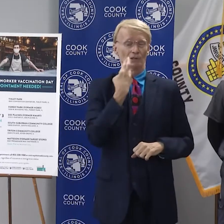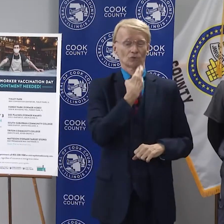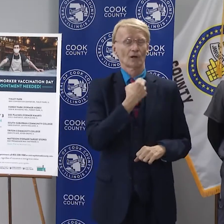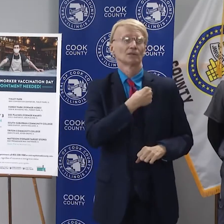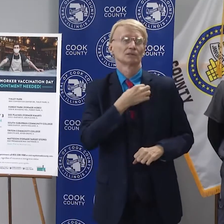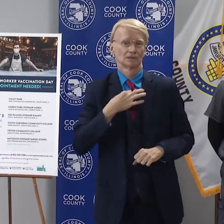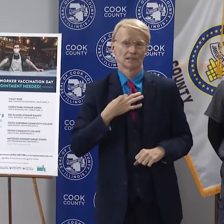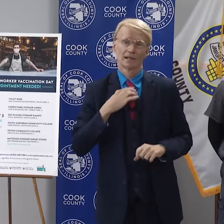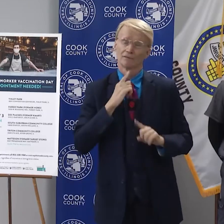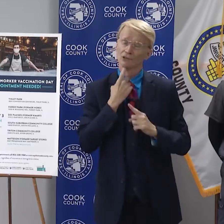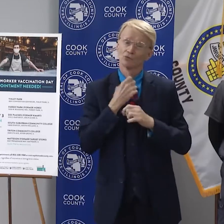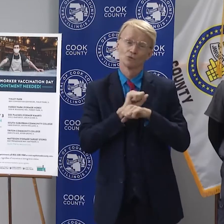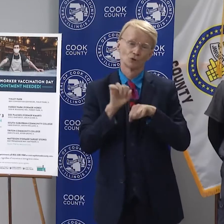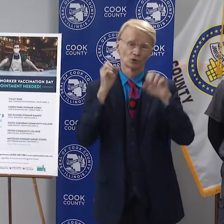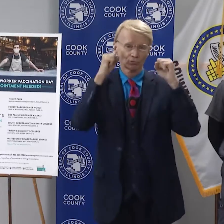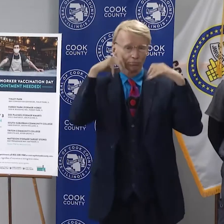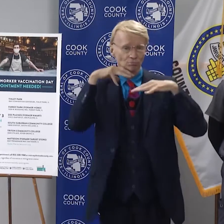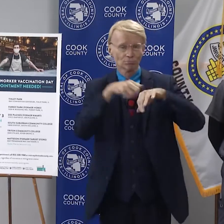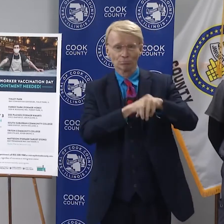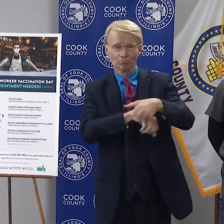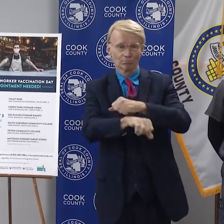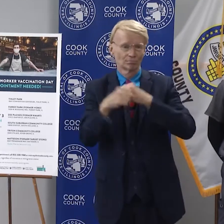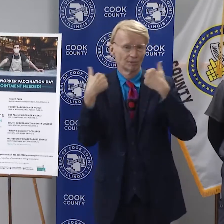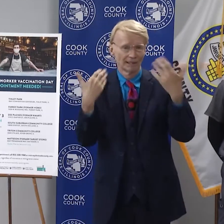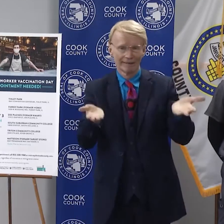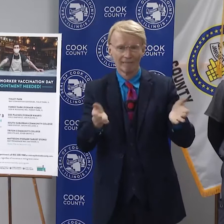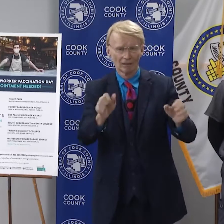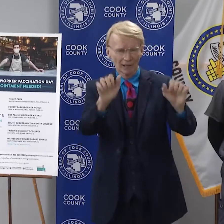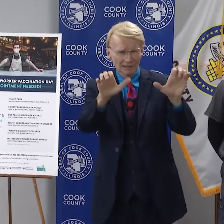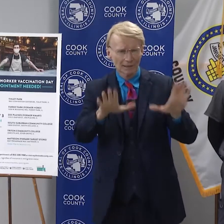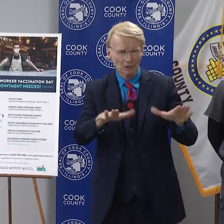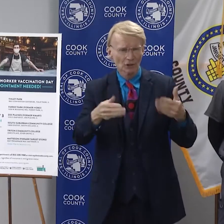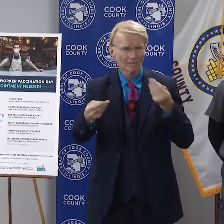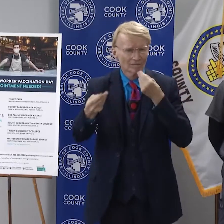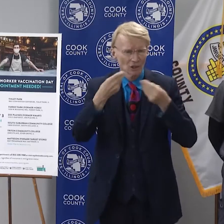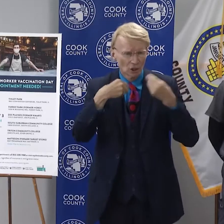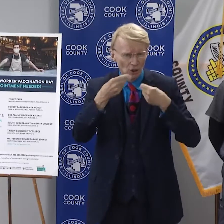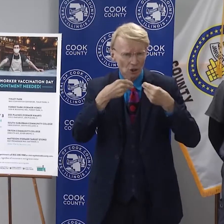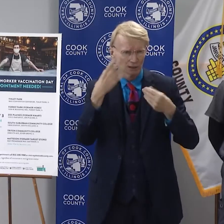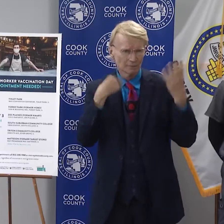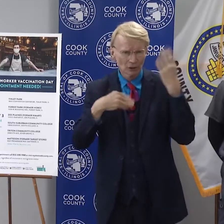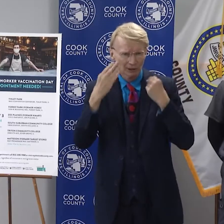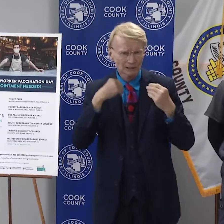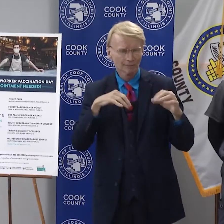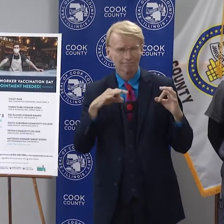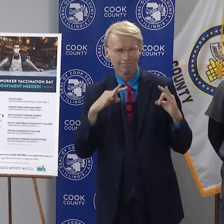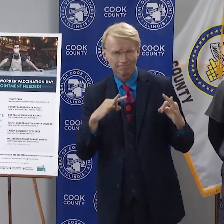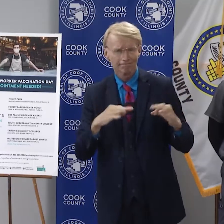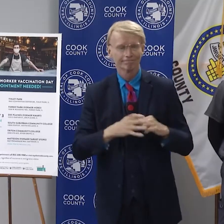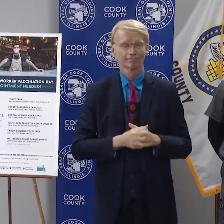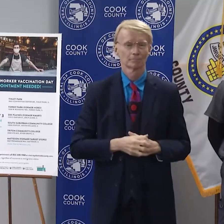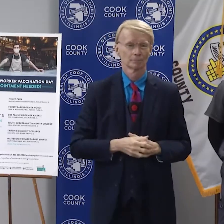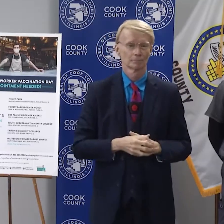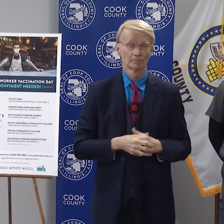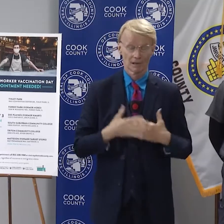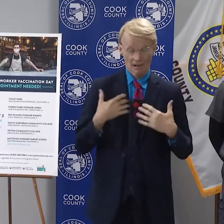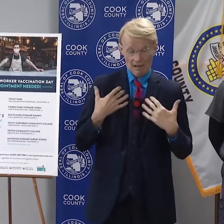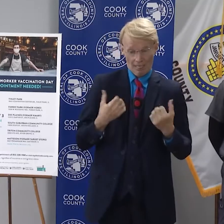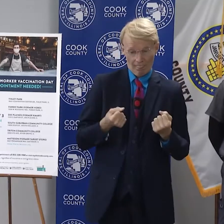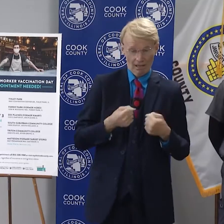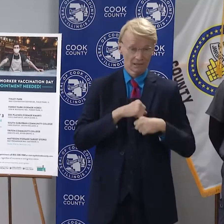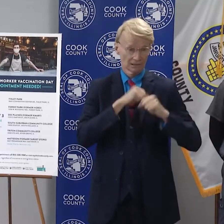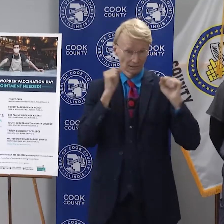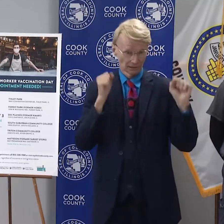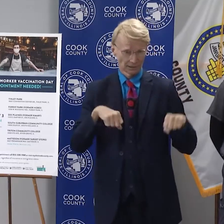diligently day in and day out to provide their customers exceptional food and exceptional experience. As a health system, we know all